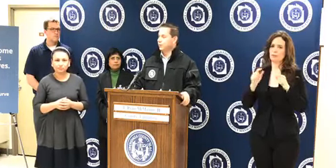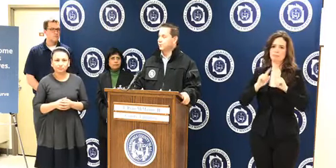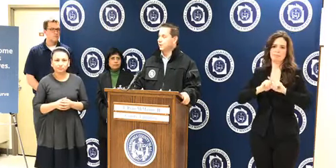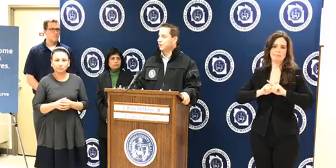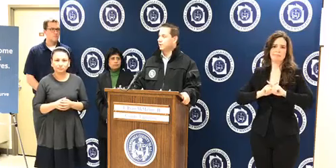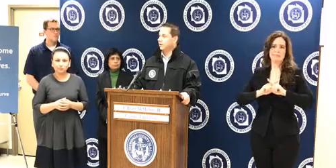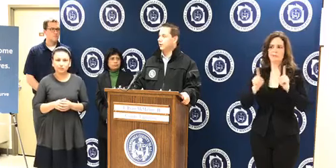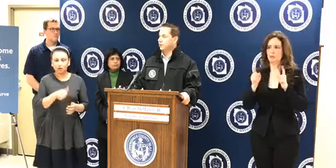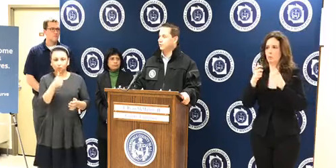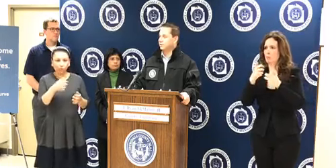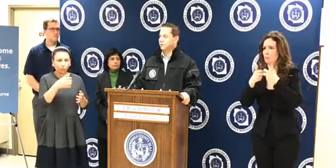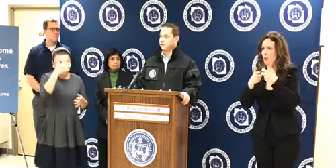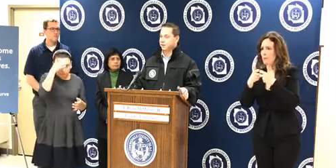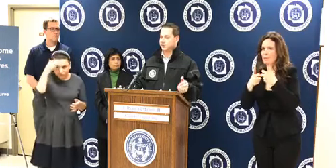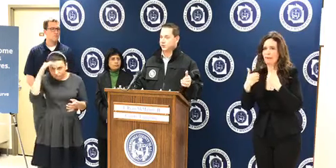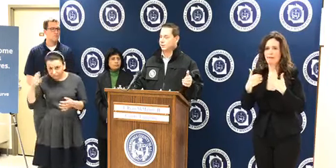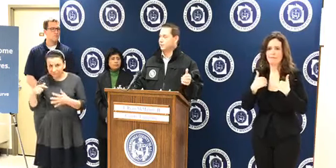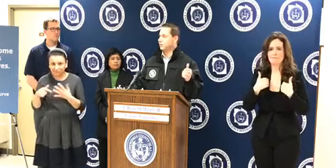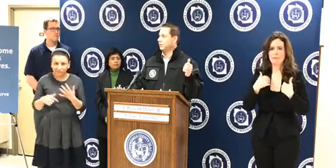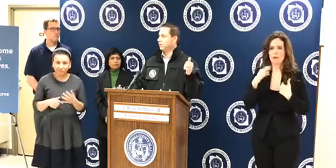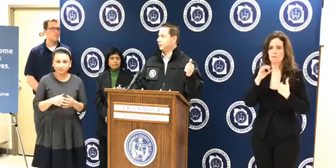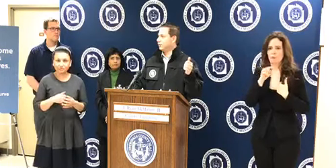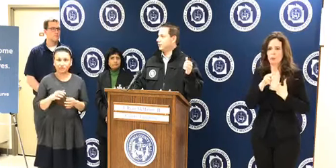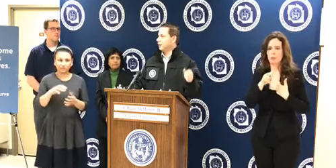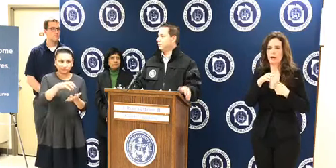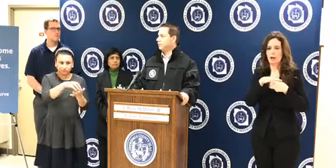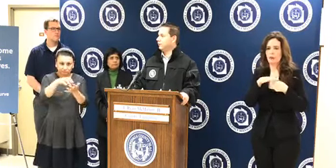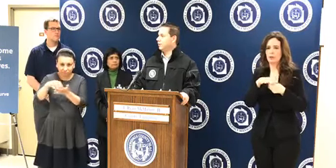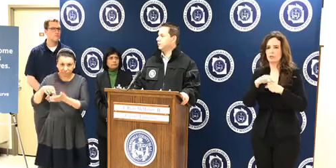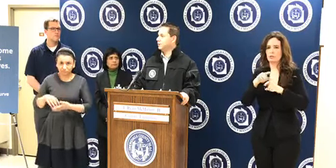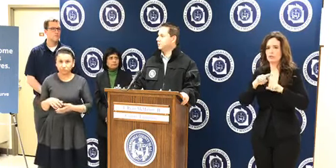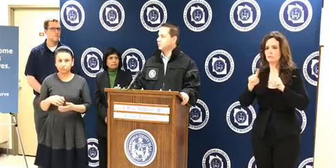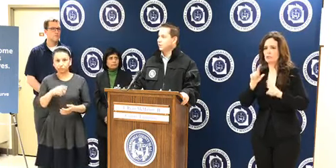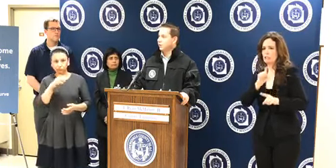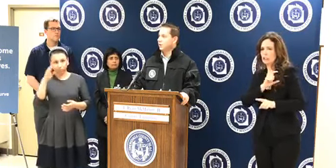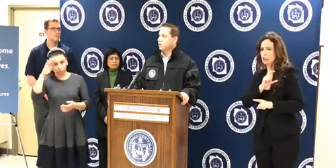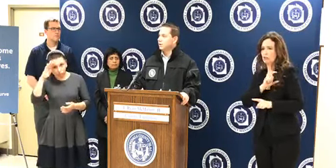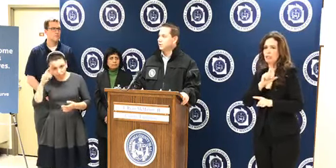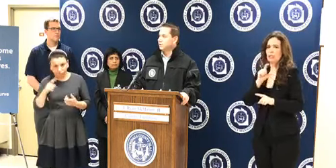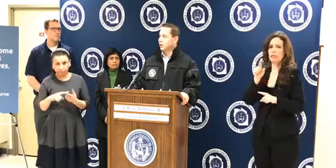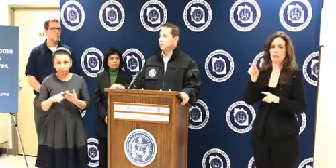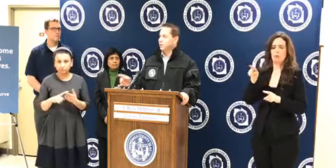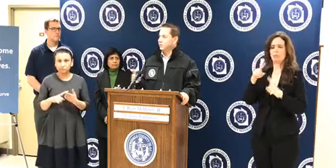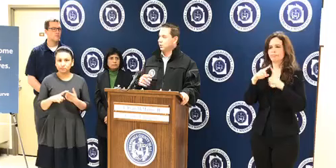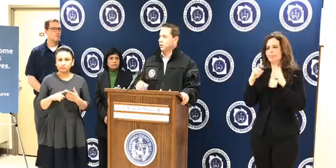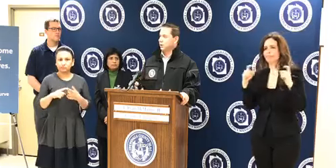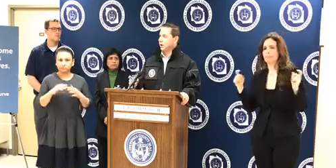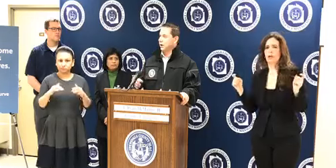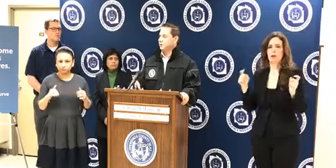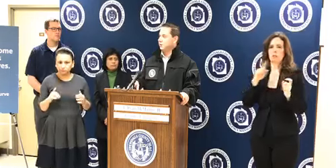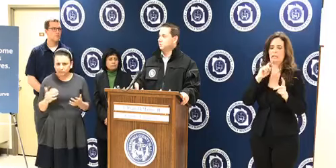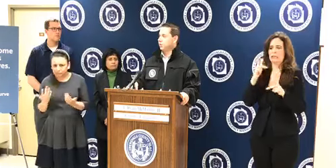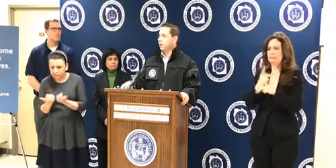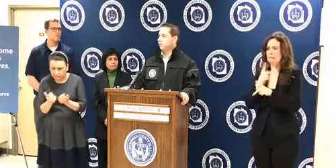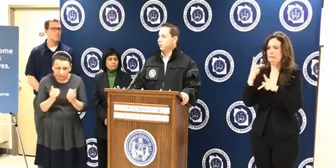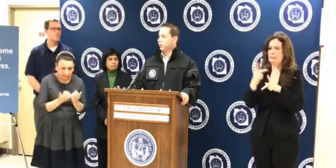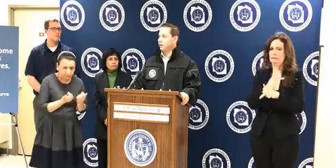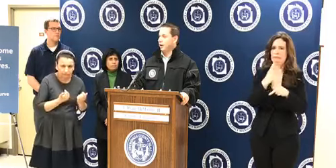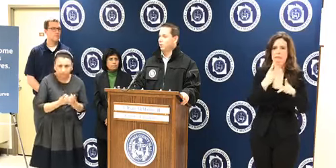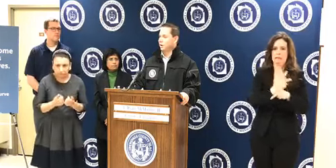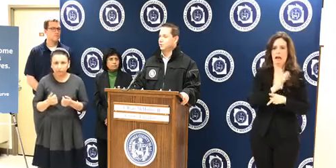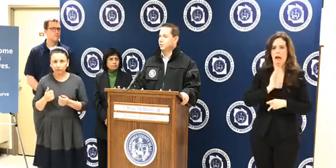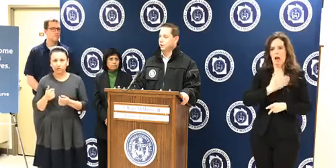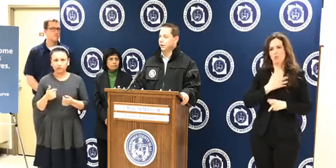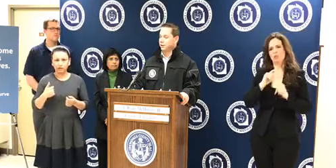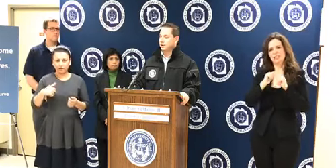of food site. You know, at certain sites you're going to need different security. You're going to have different various issues. So these are all things where our teams planned for it.